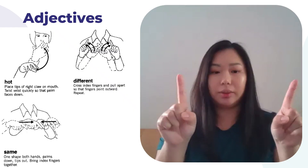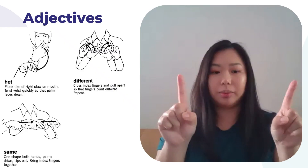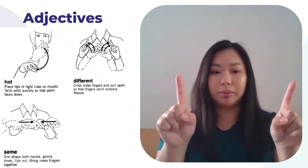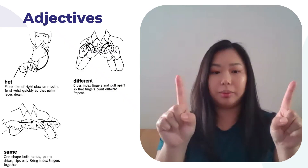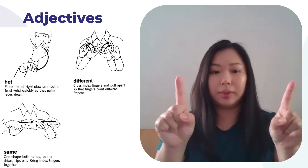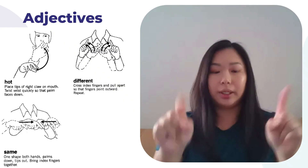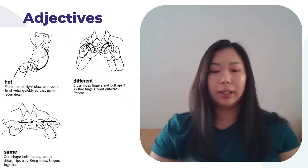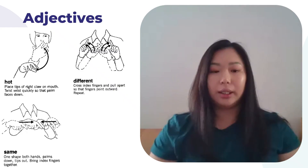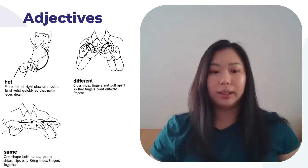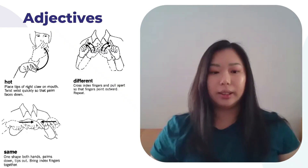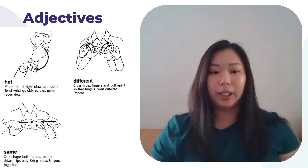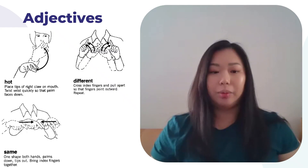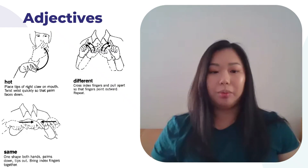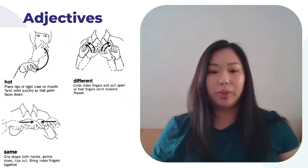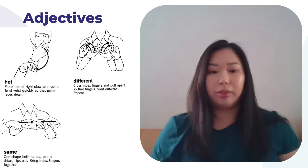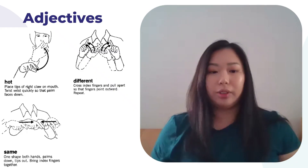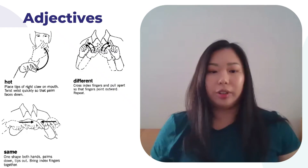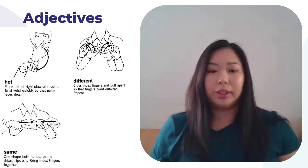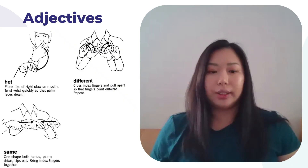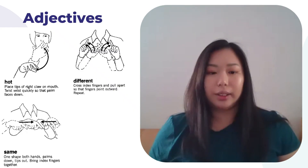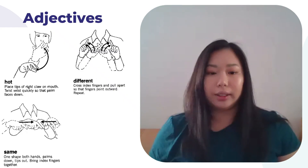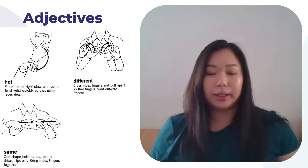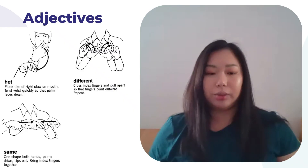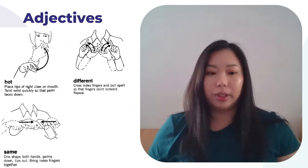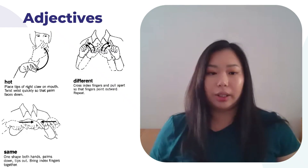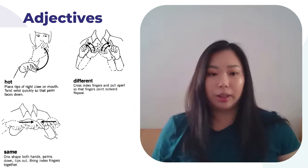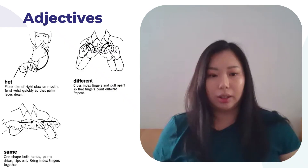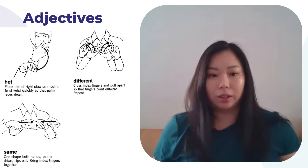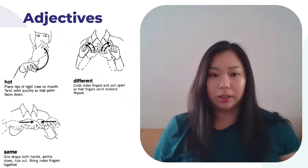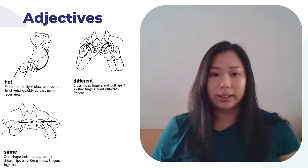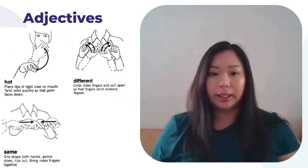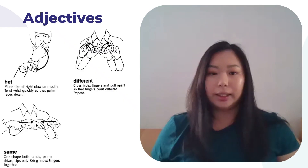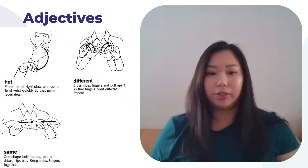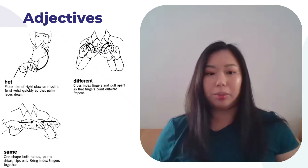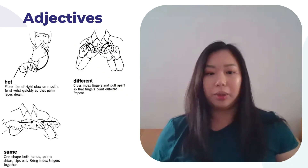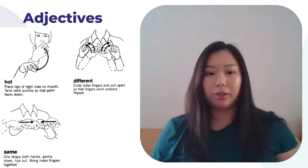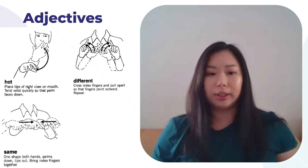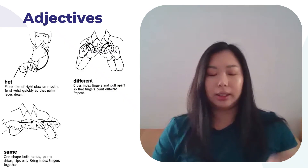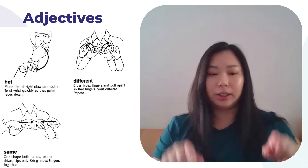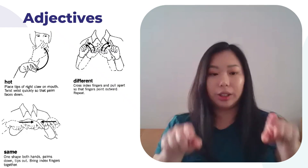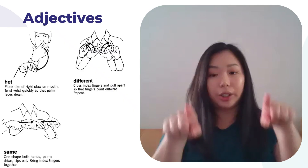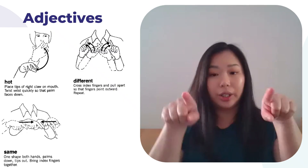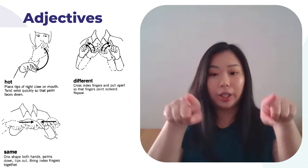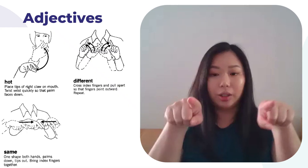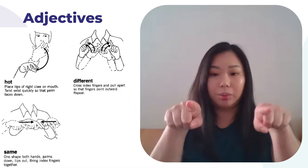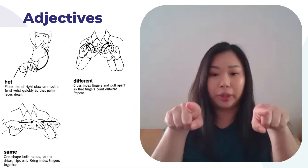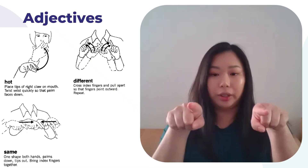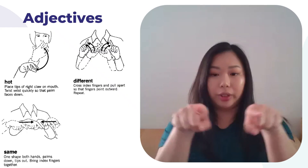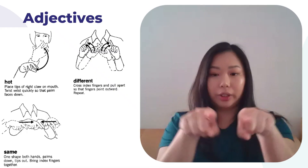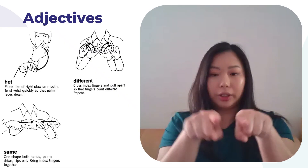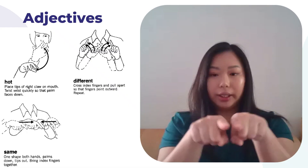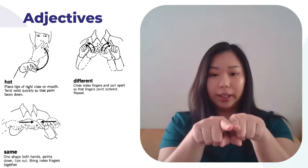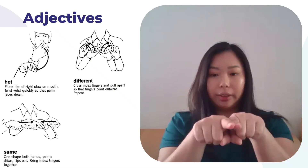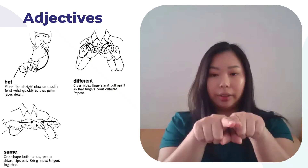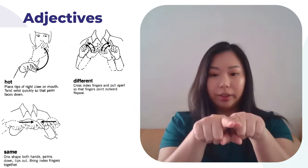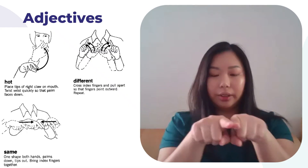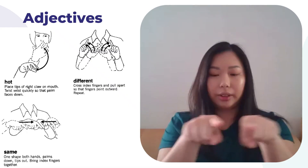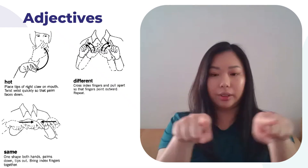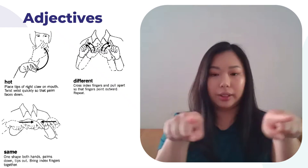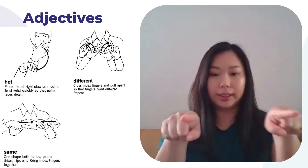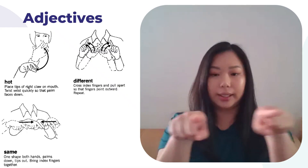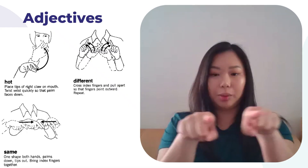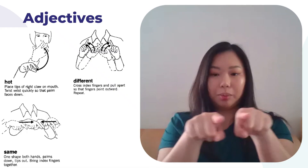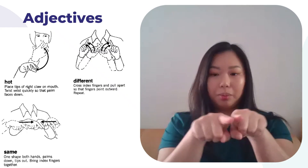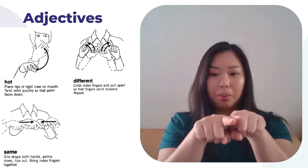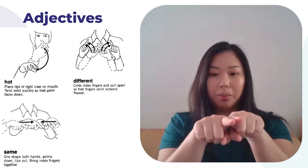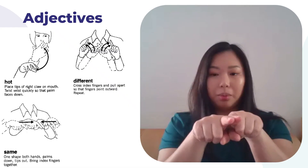apart. Same, we've learned this with the signs for brother and sister. You bring your fingers together. They're